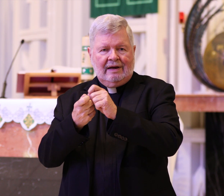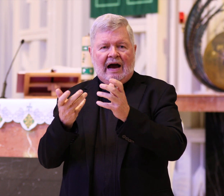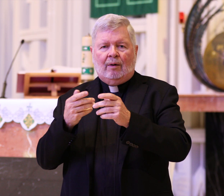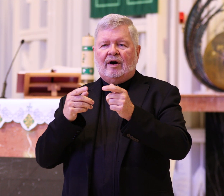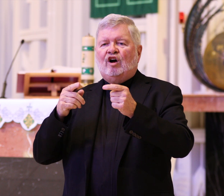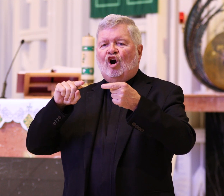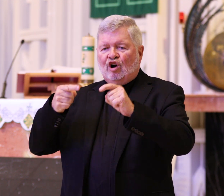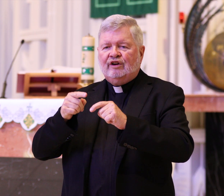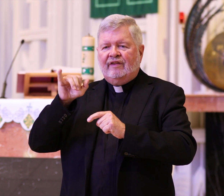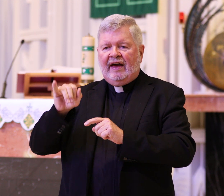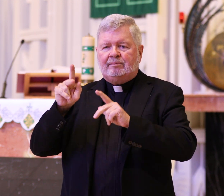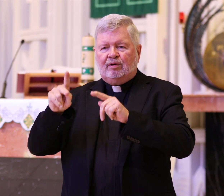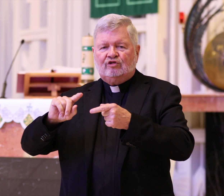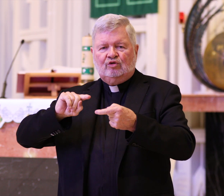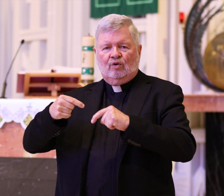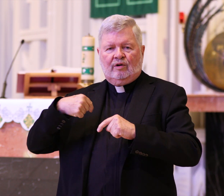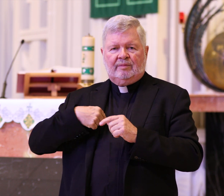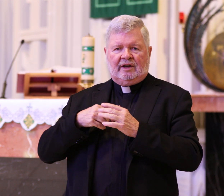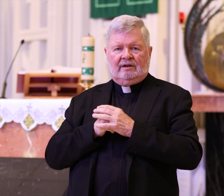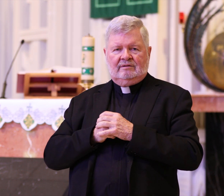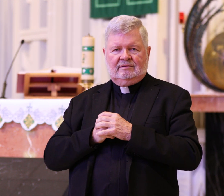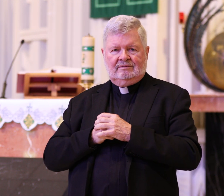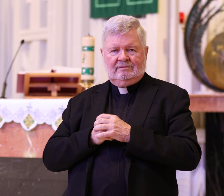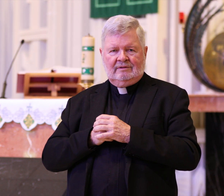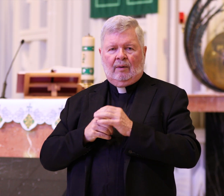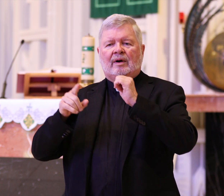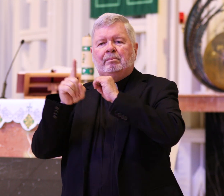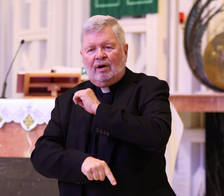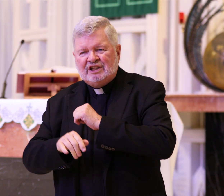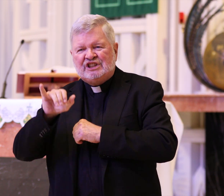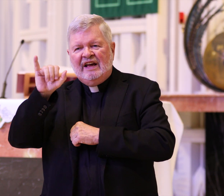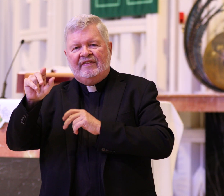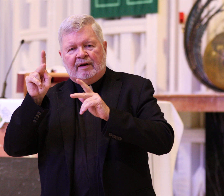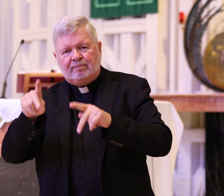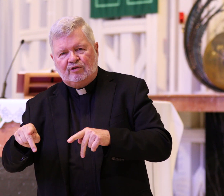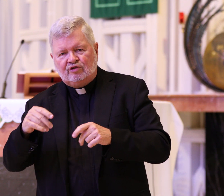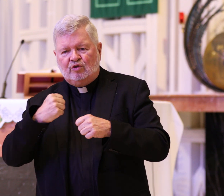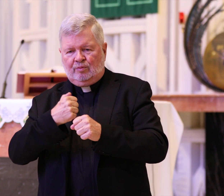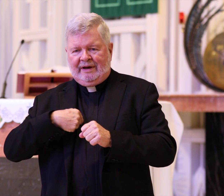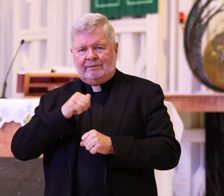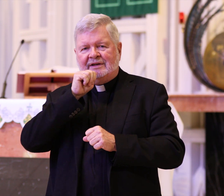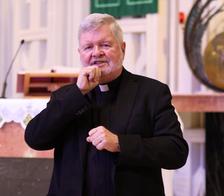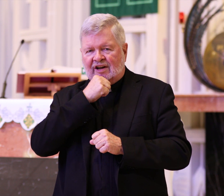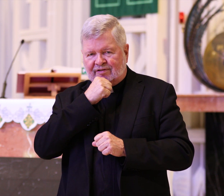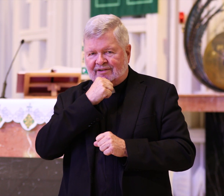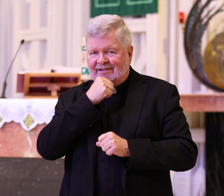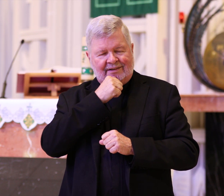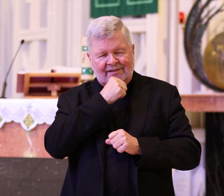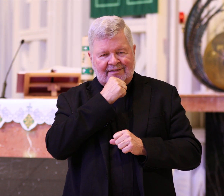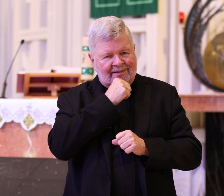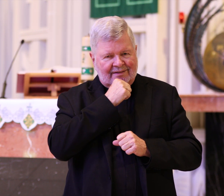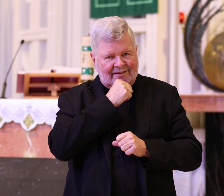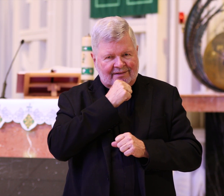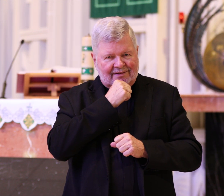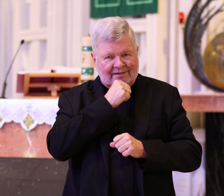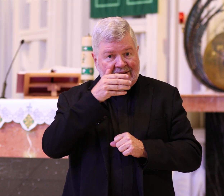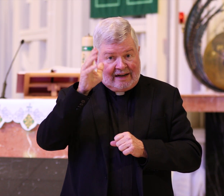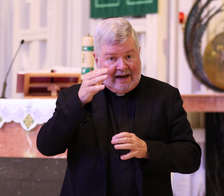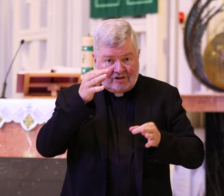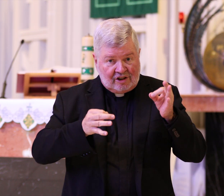I want to hurt that person who hurt me. I want to punish that person who made me suffer. God's